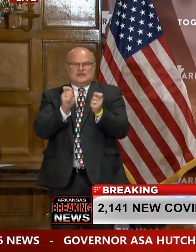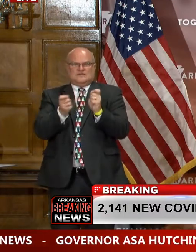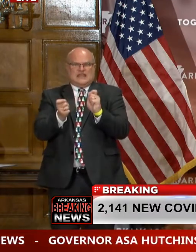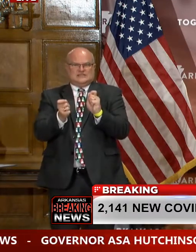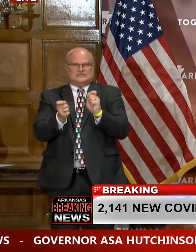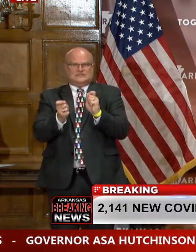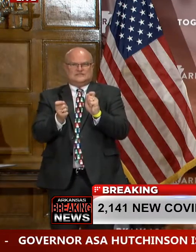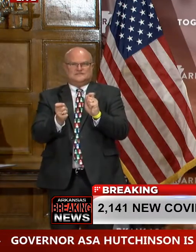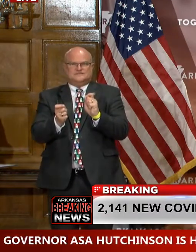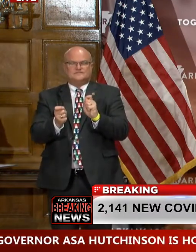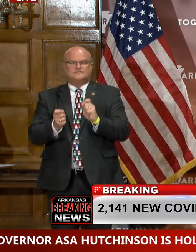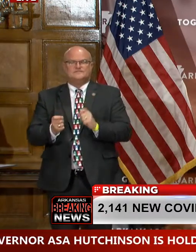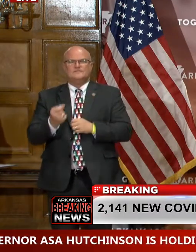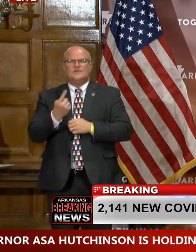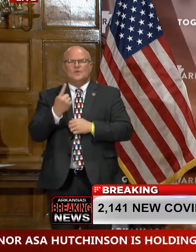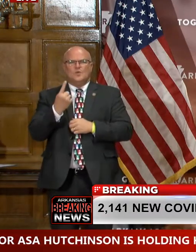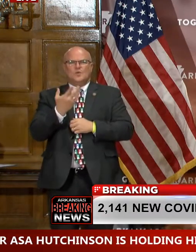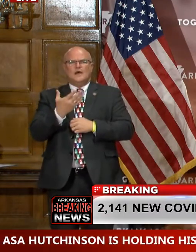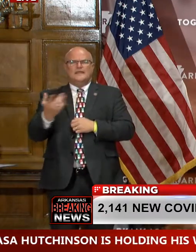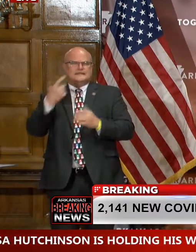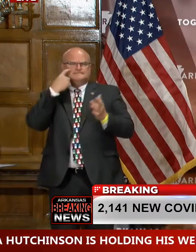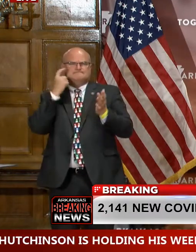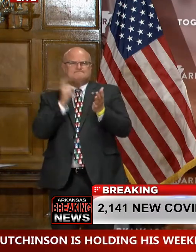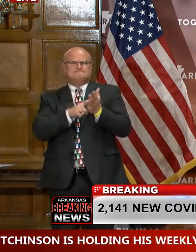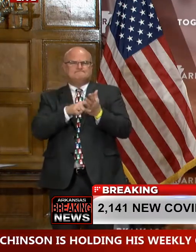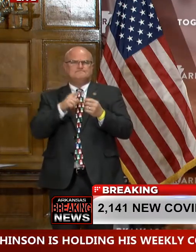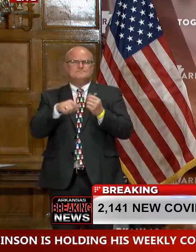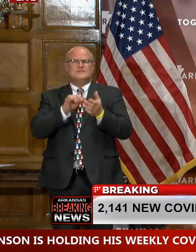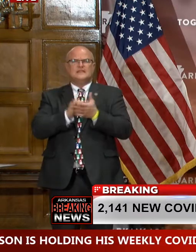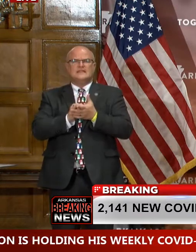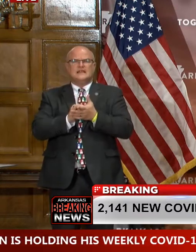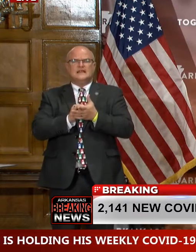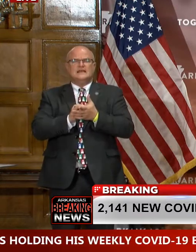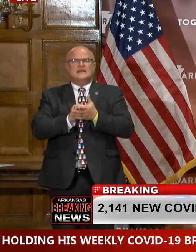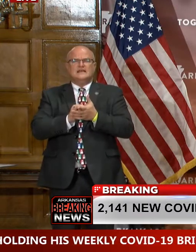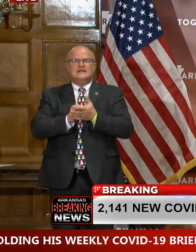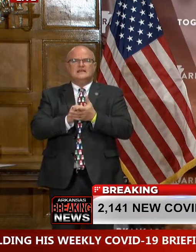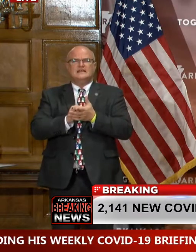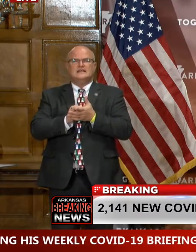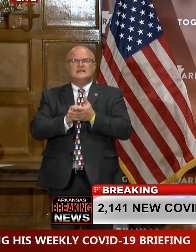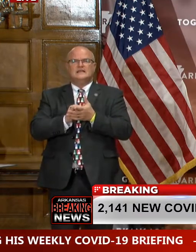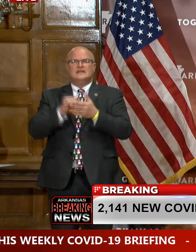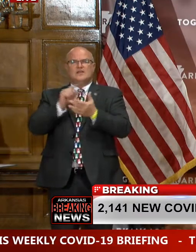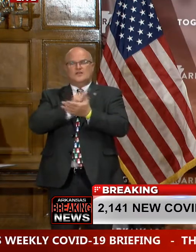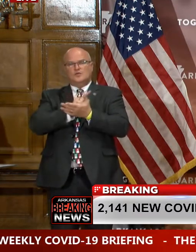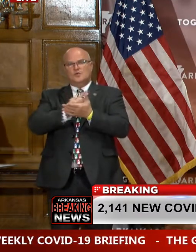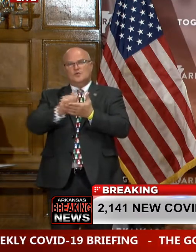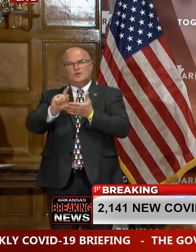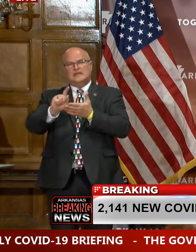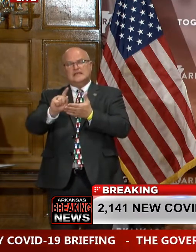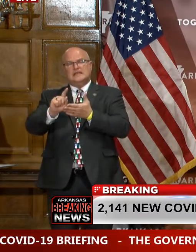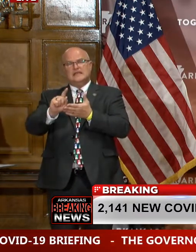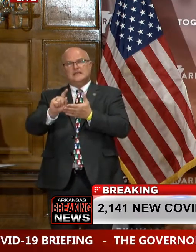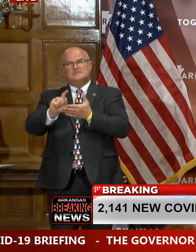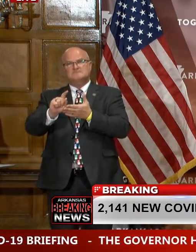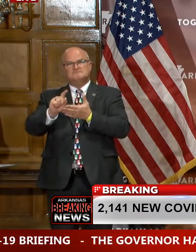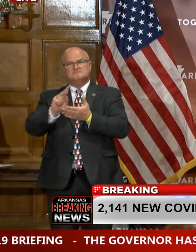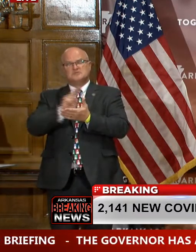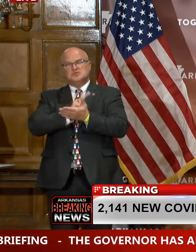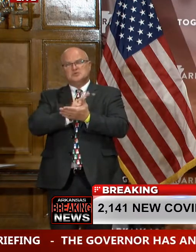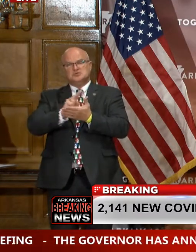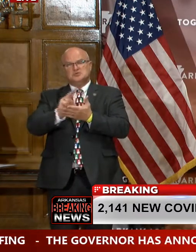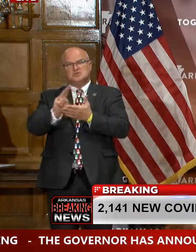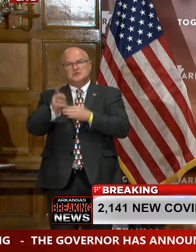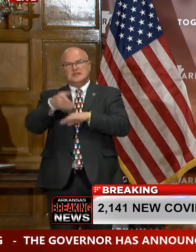modifications. One thing that is noteworthy about that is that in the week or 2 weeks